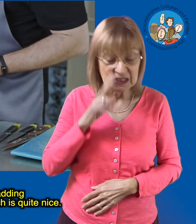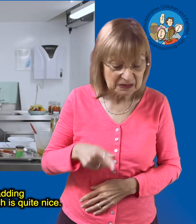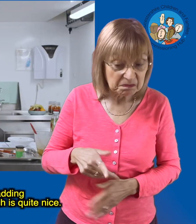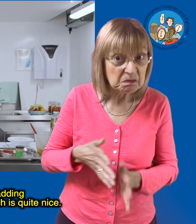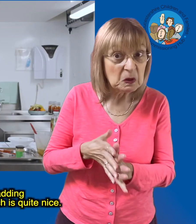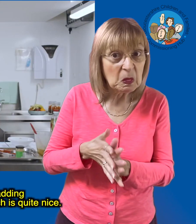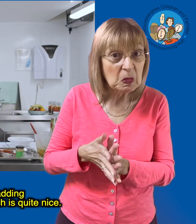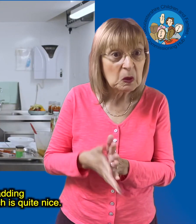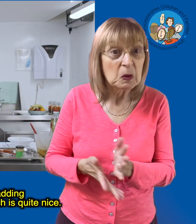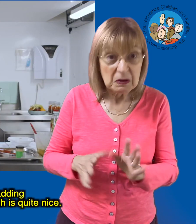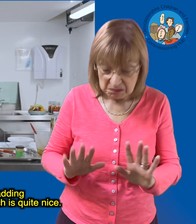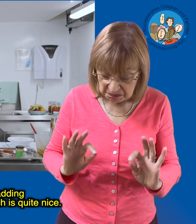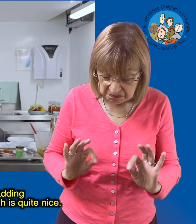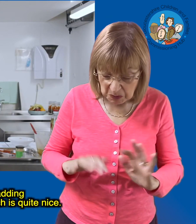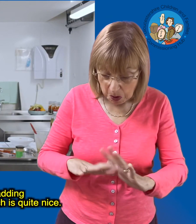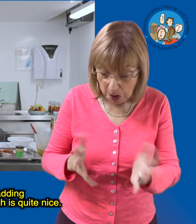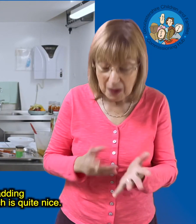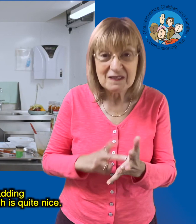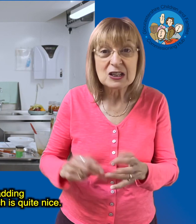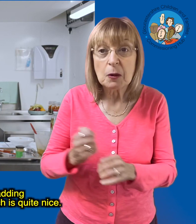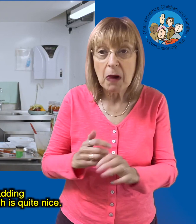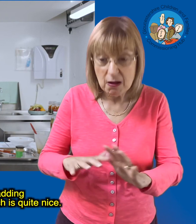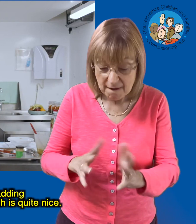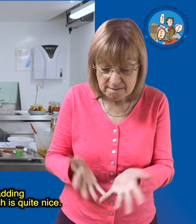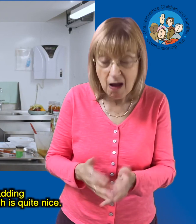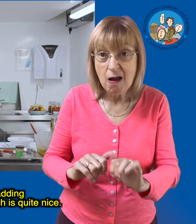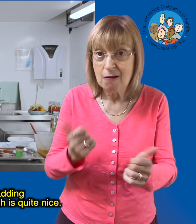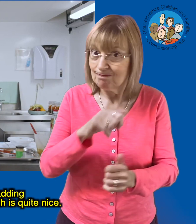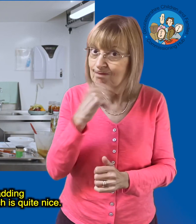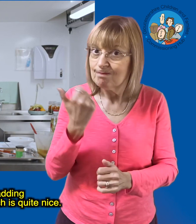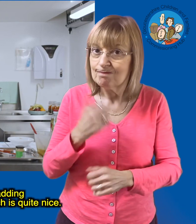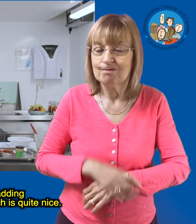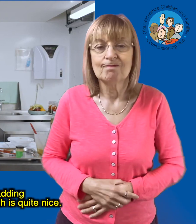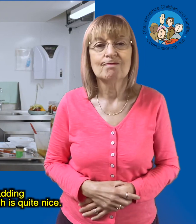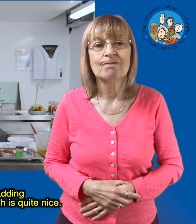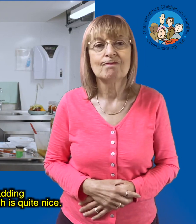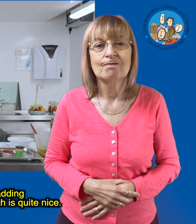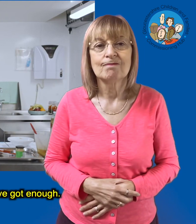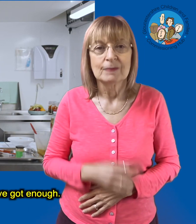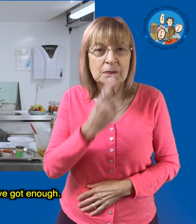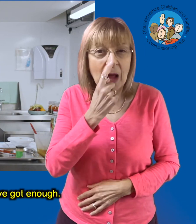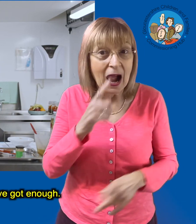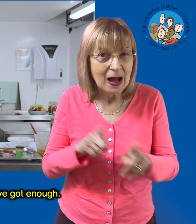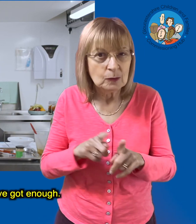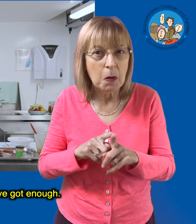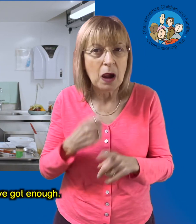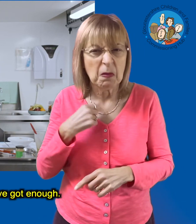I can see the tomato paste is now virtually had a very thin coating on all the vegetables, which is quite nice.